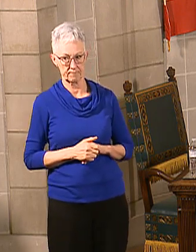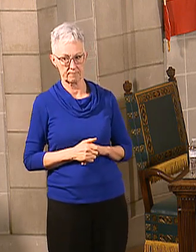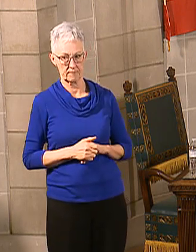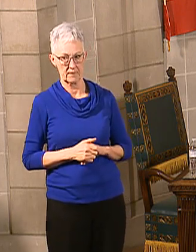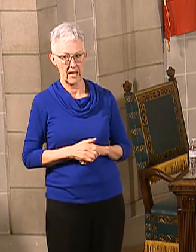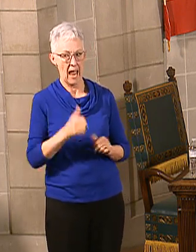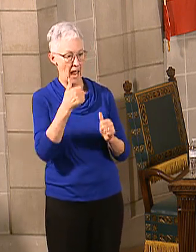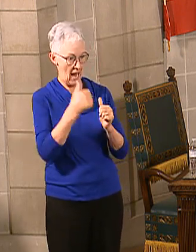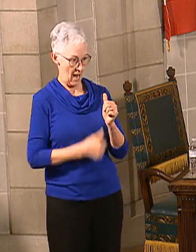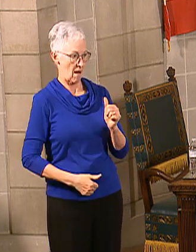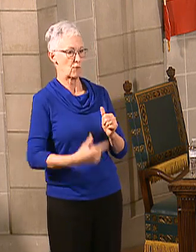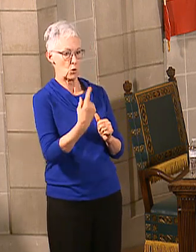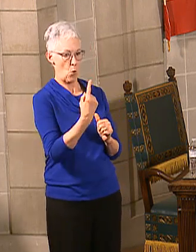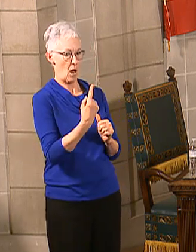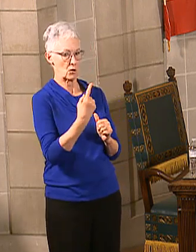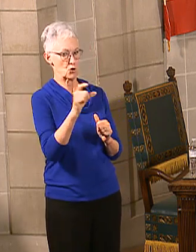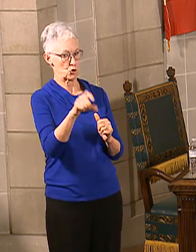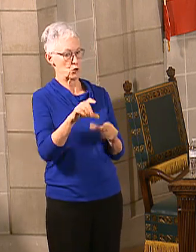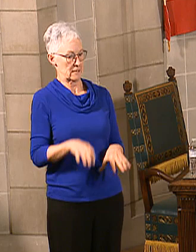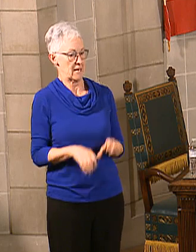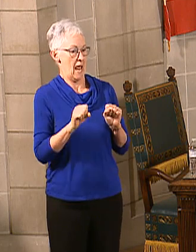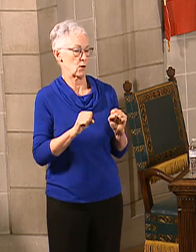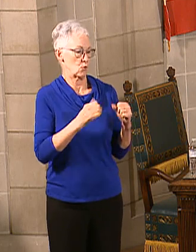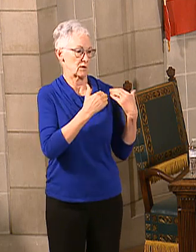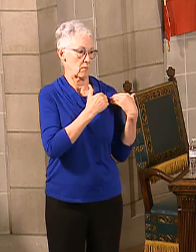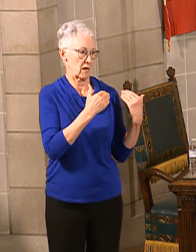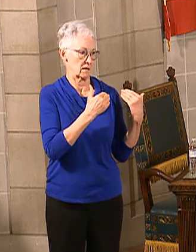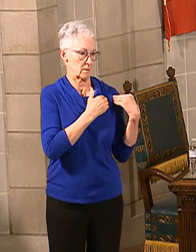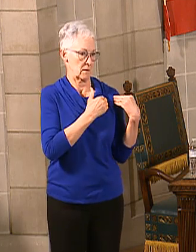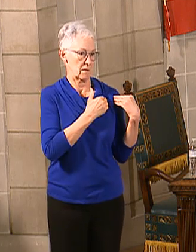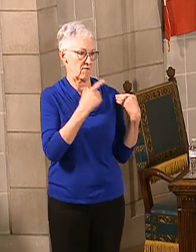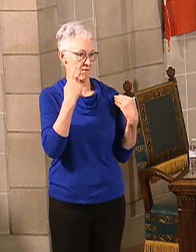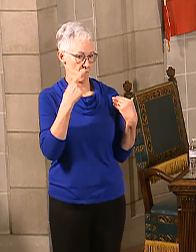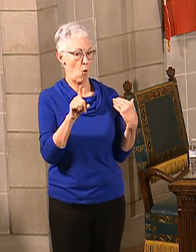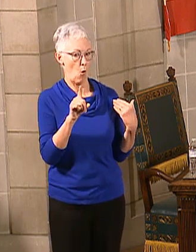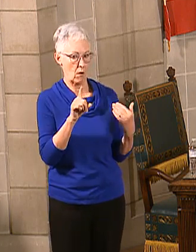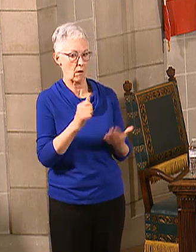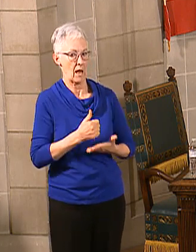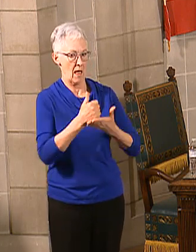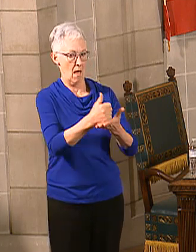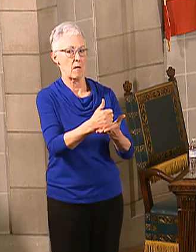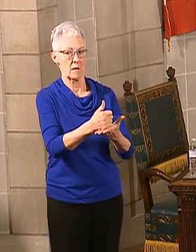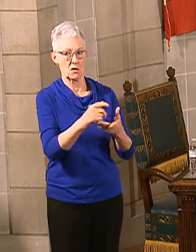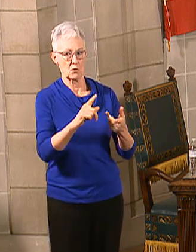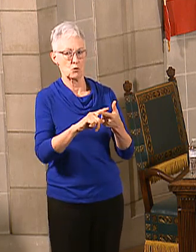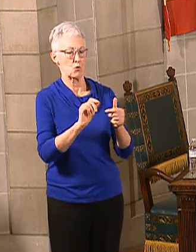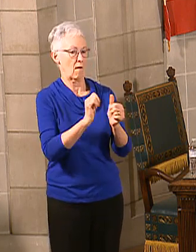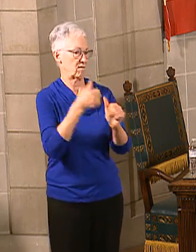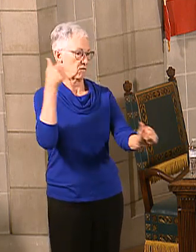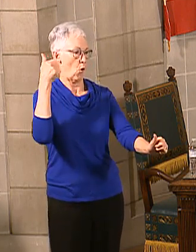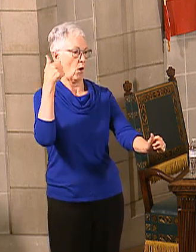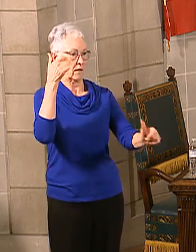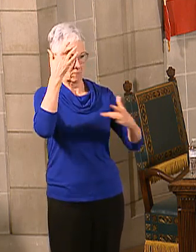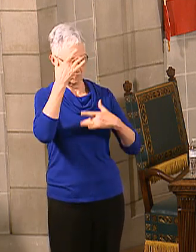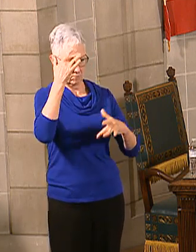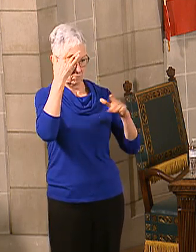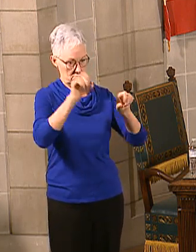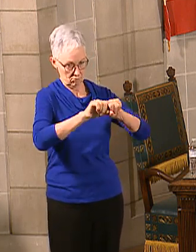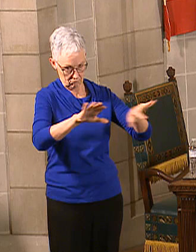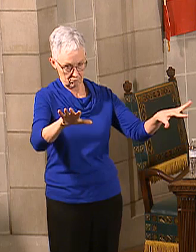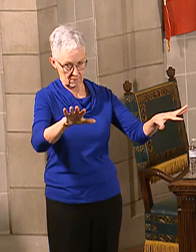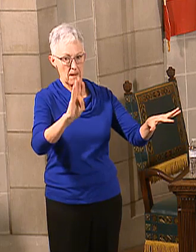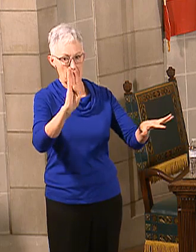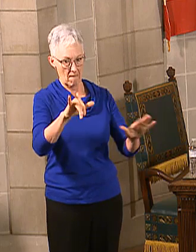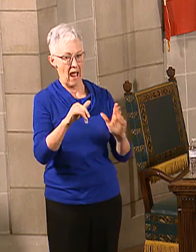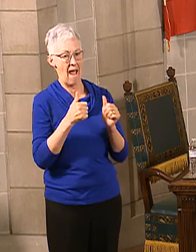these recommendations and the guidance our governor and mayor and our mayors across the state are providing. We know that it